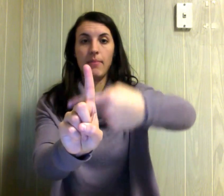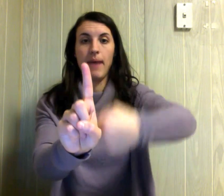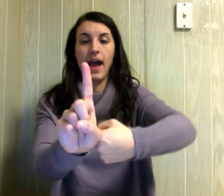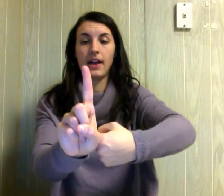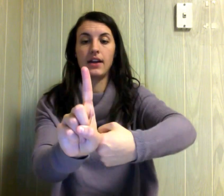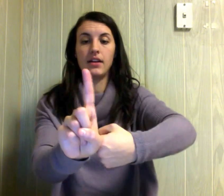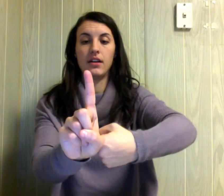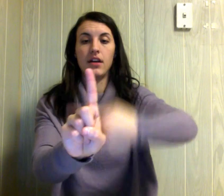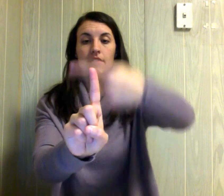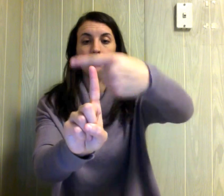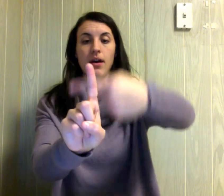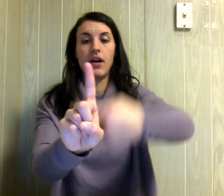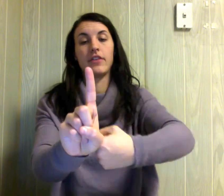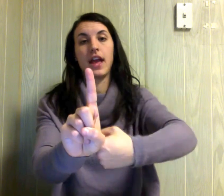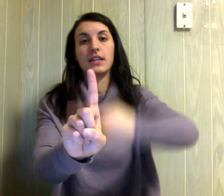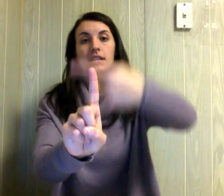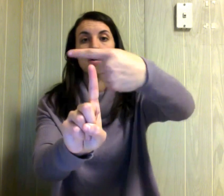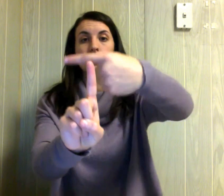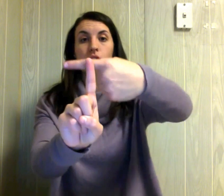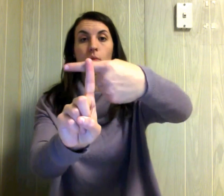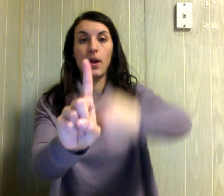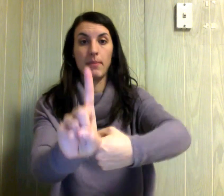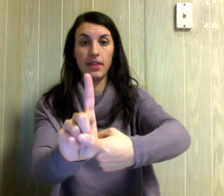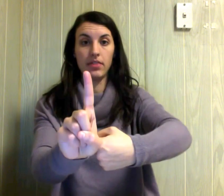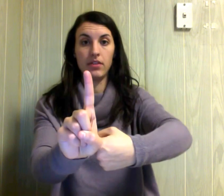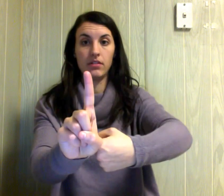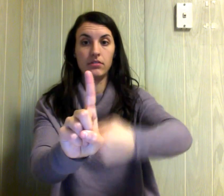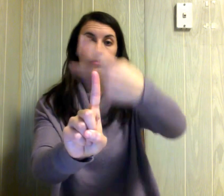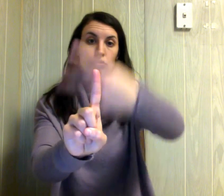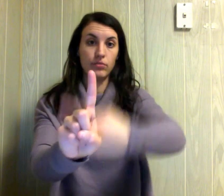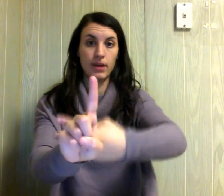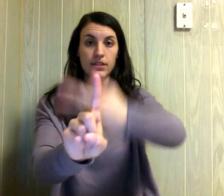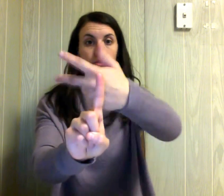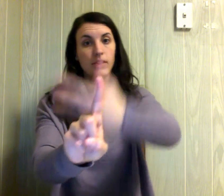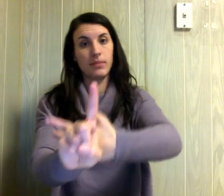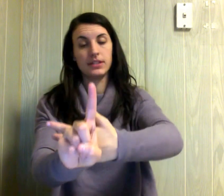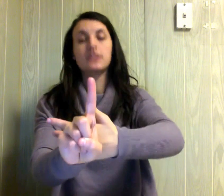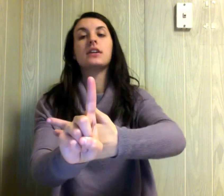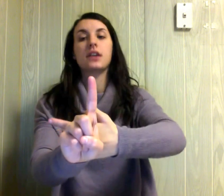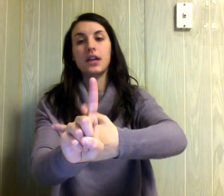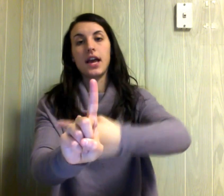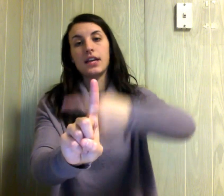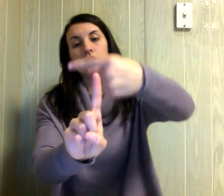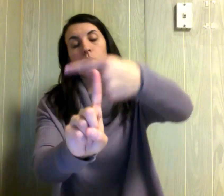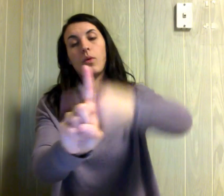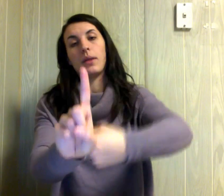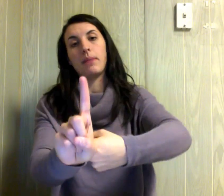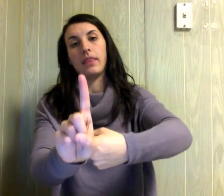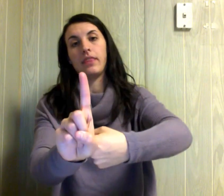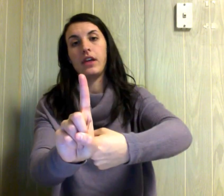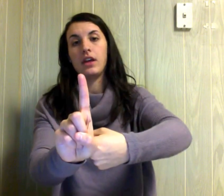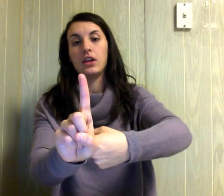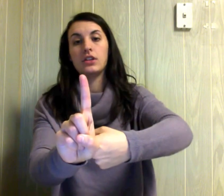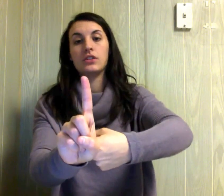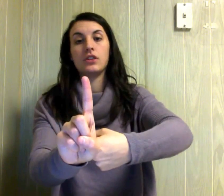back of your hand. So 1 month, 2 months, 3 months. Okay, so 1 month.